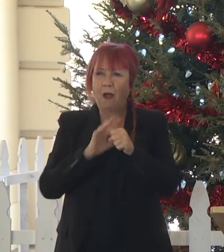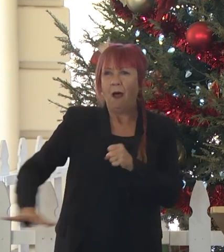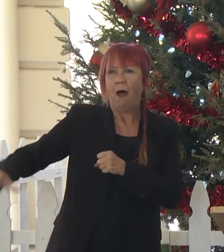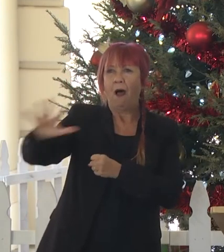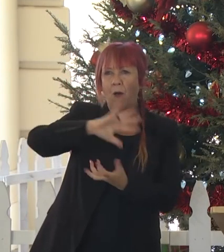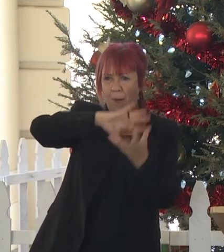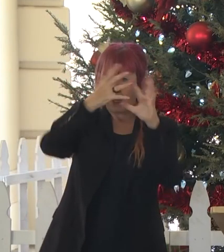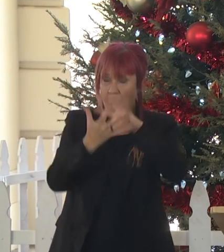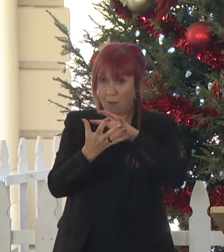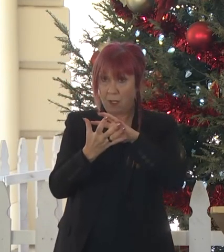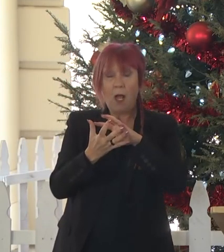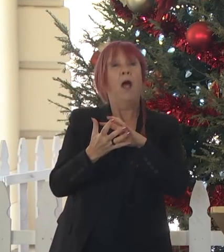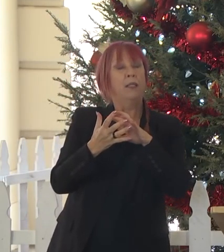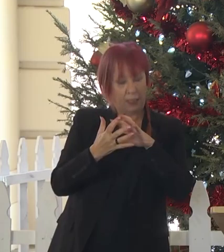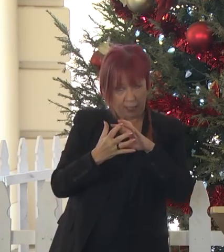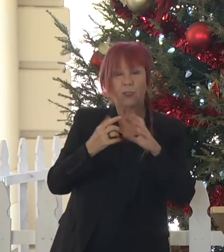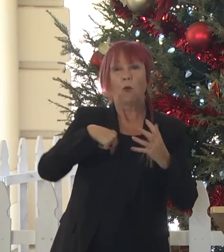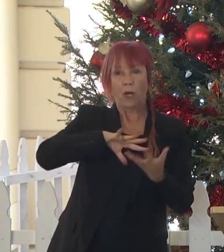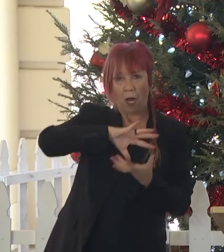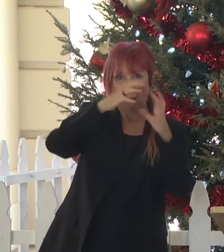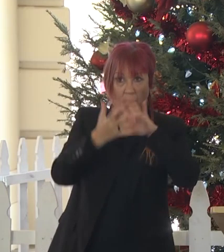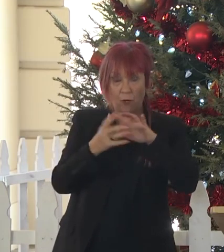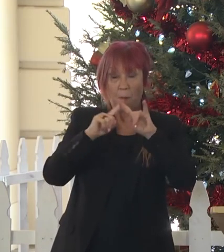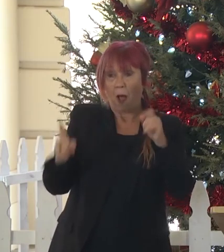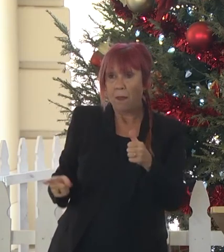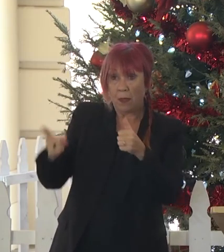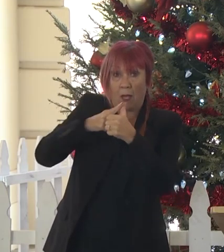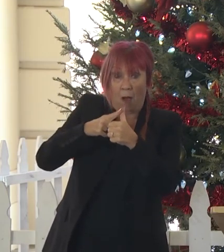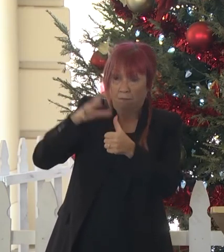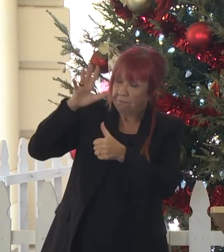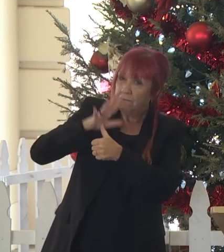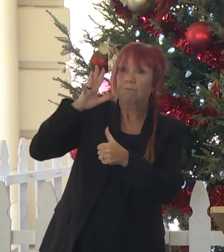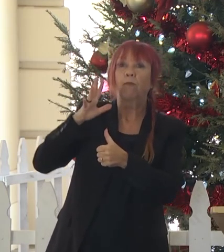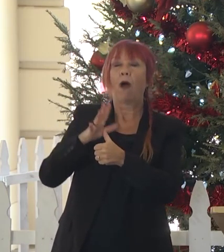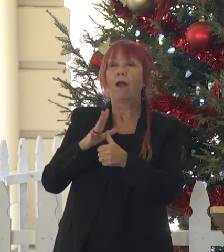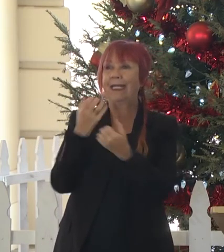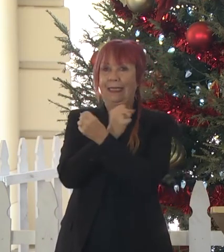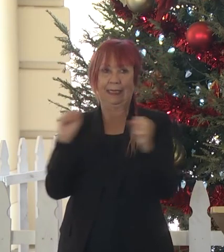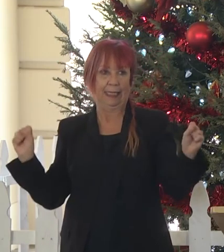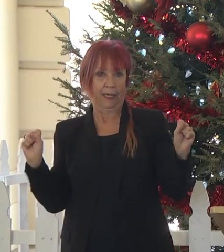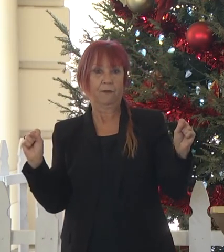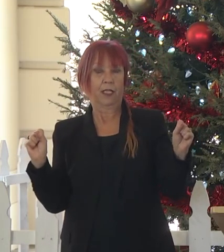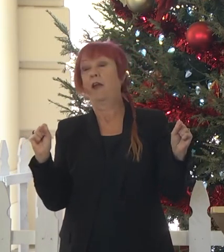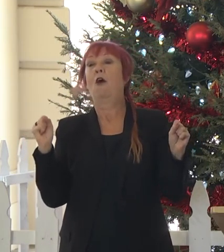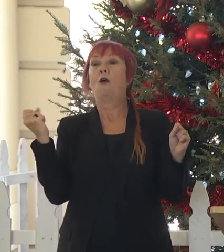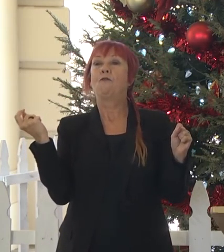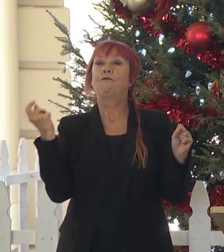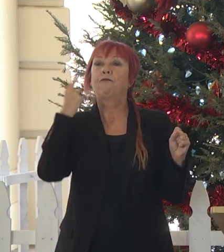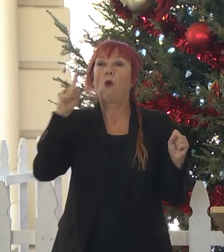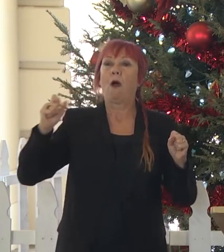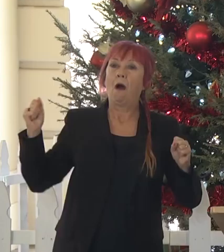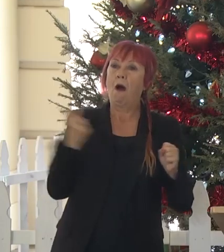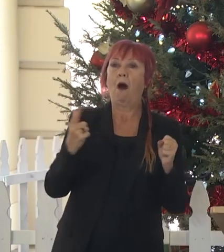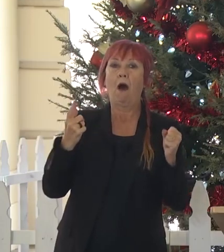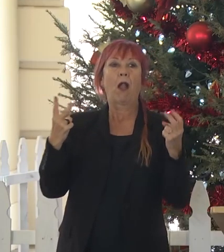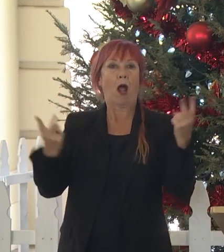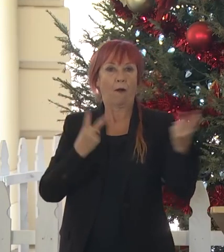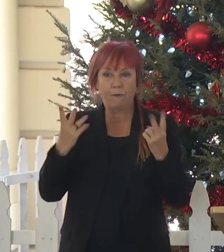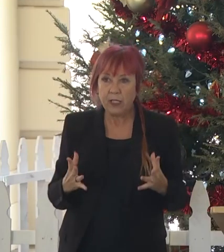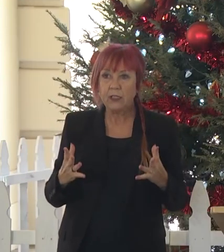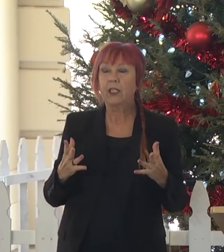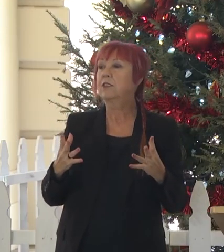our event is global, our number one priority is the safety and security of all of our guests, our participants, our